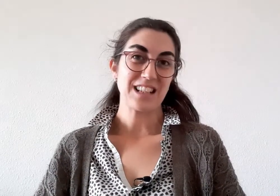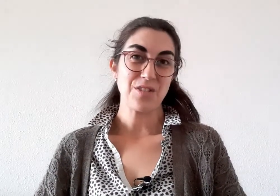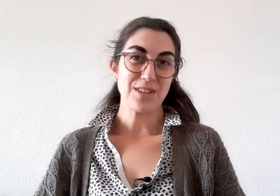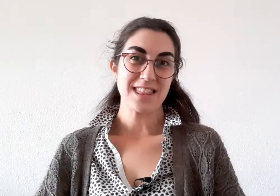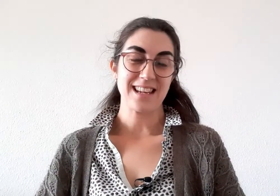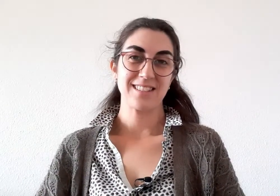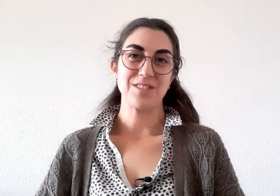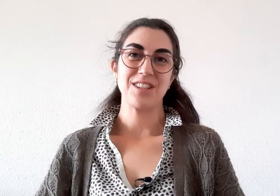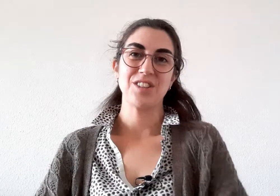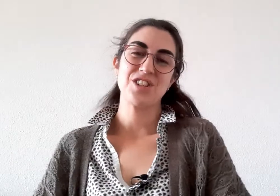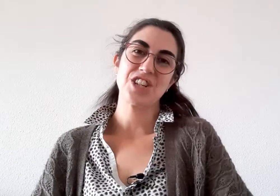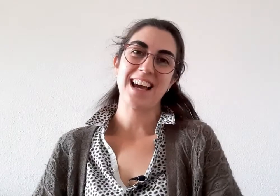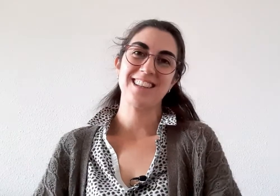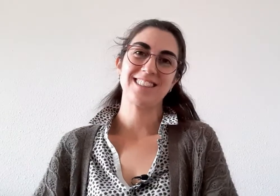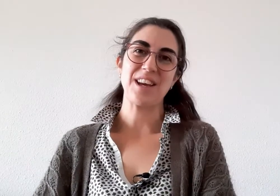3 things that research has